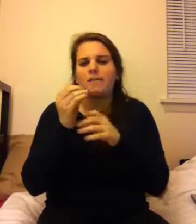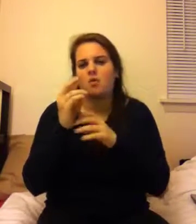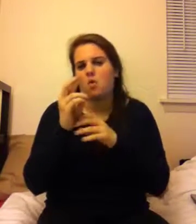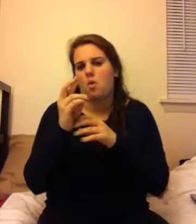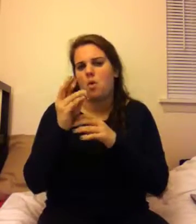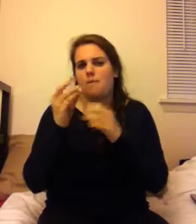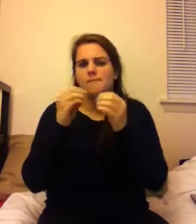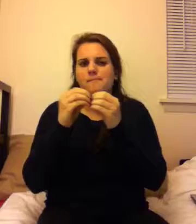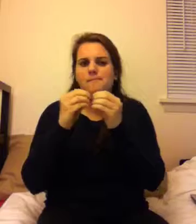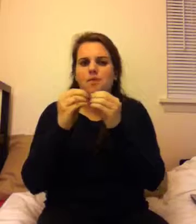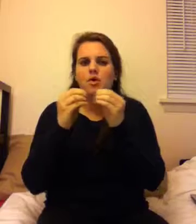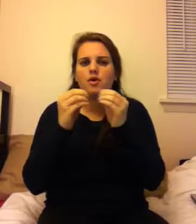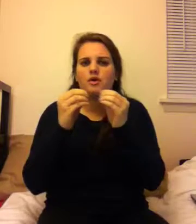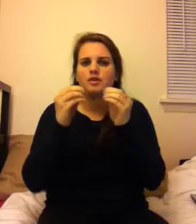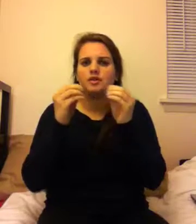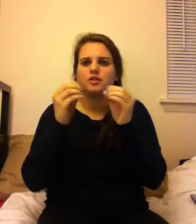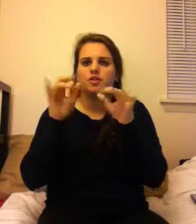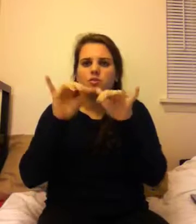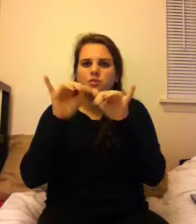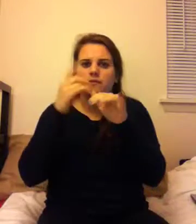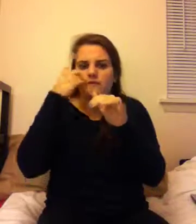whatever it is, they can really let you know.